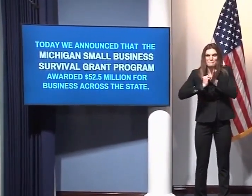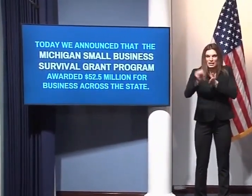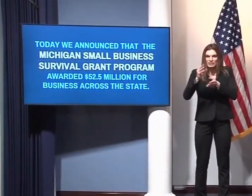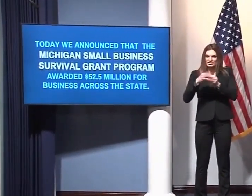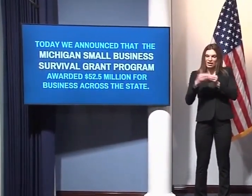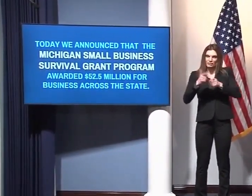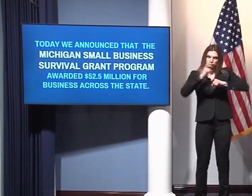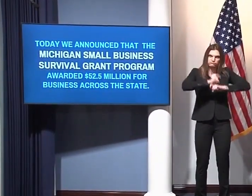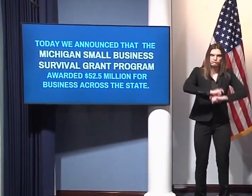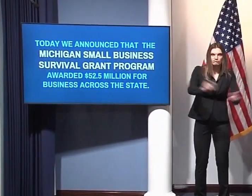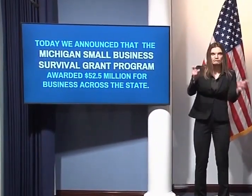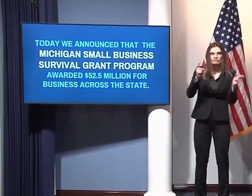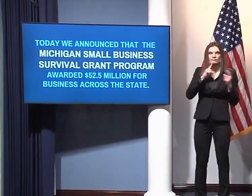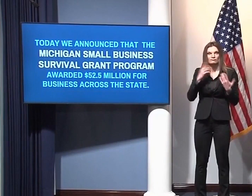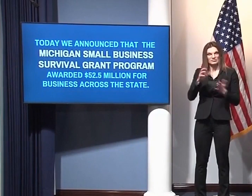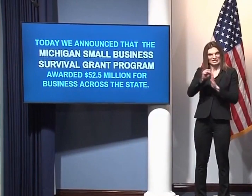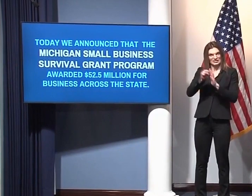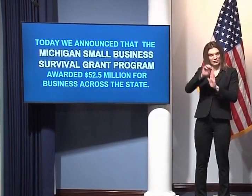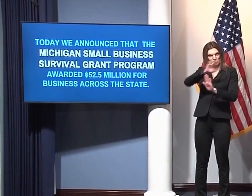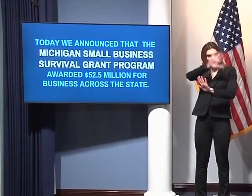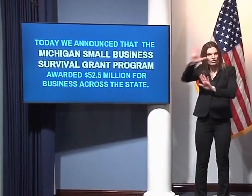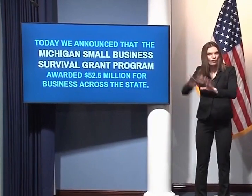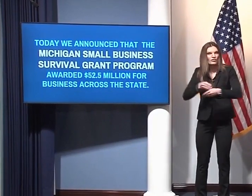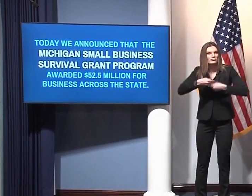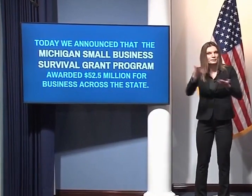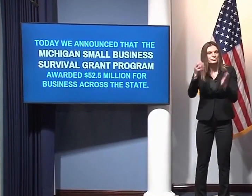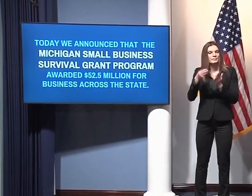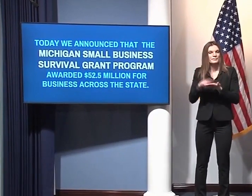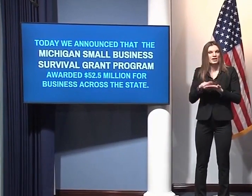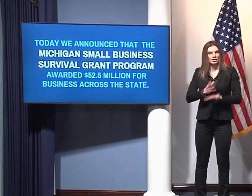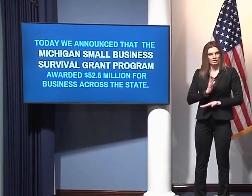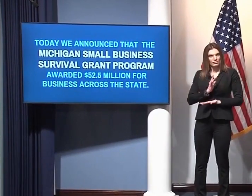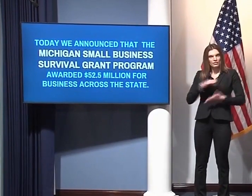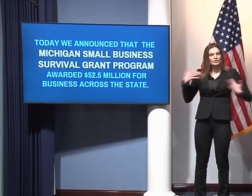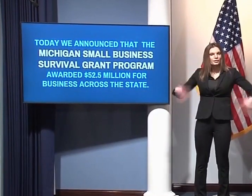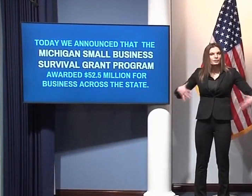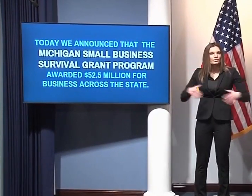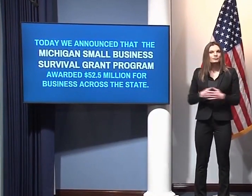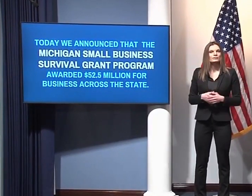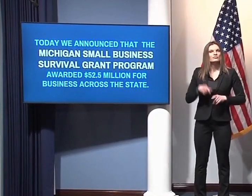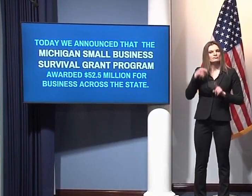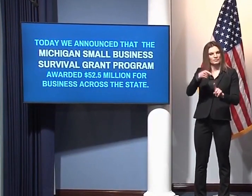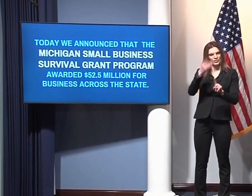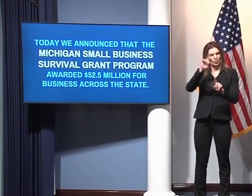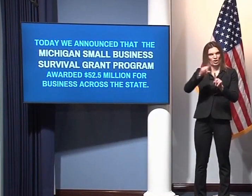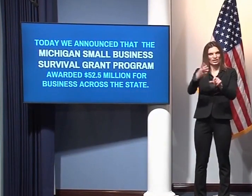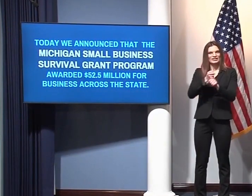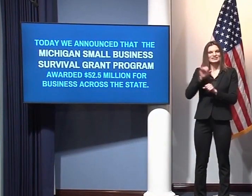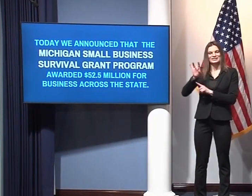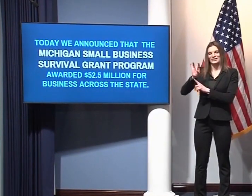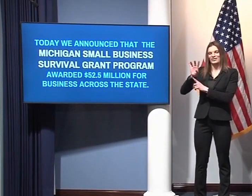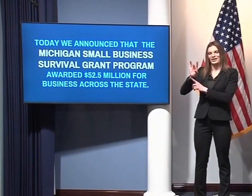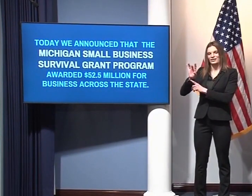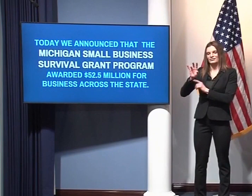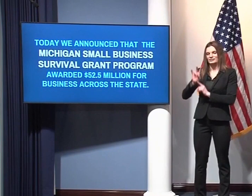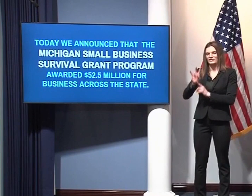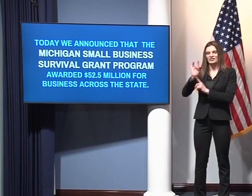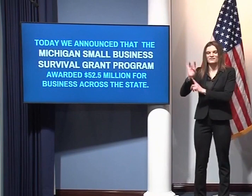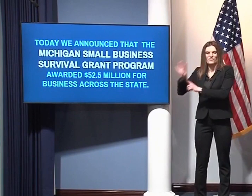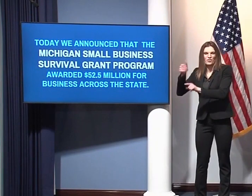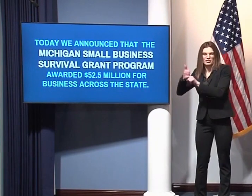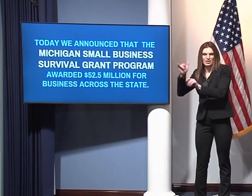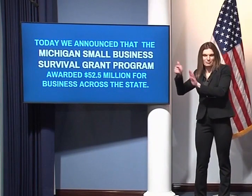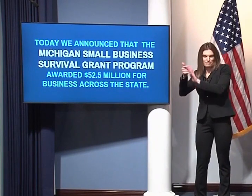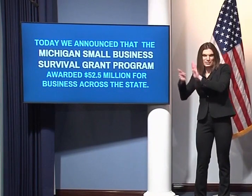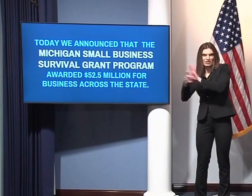across dozens of counties statewide. This program was the result of Senate Bill 784, a bipartisan bill I